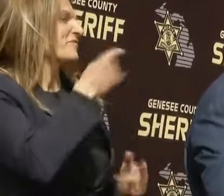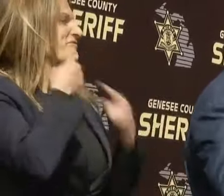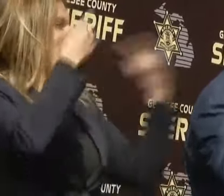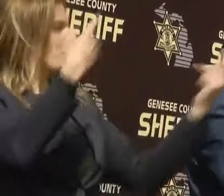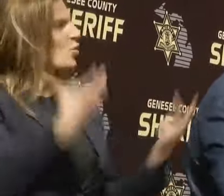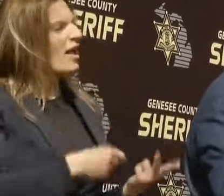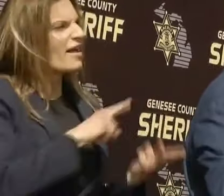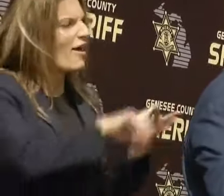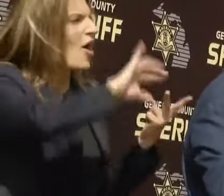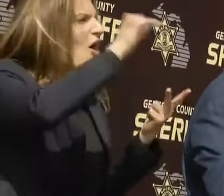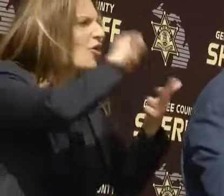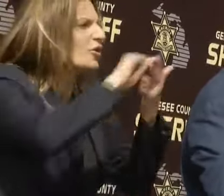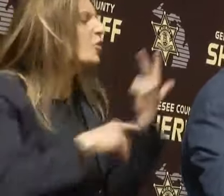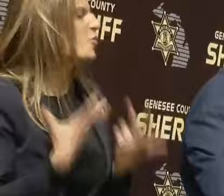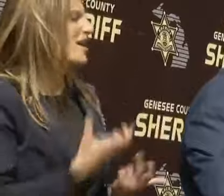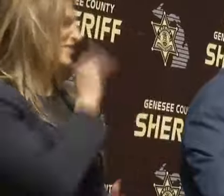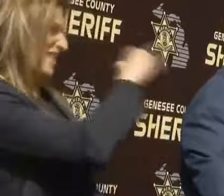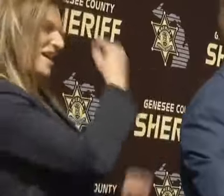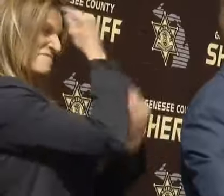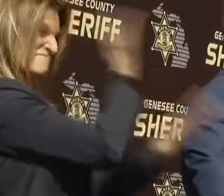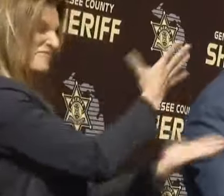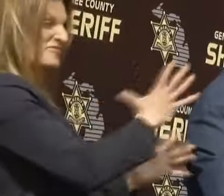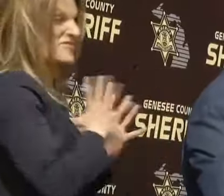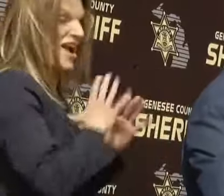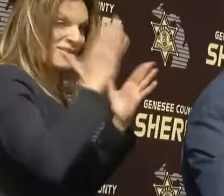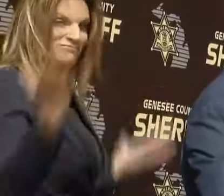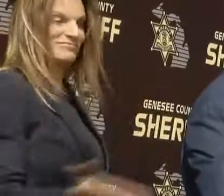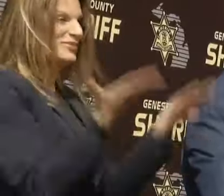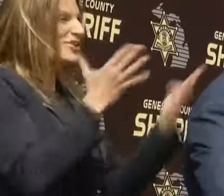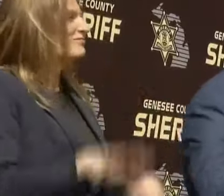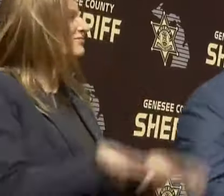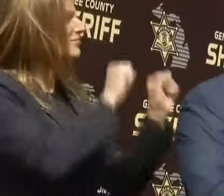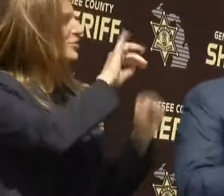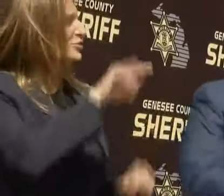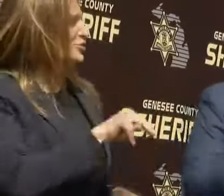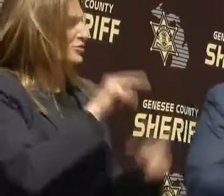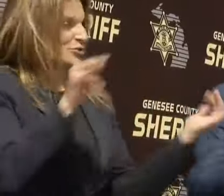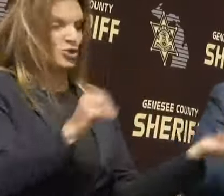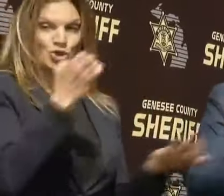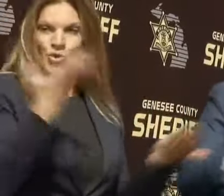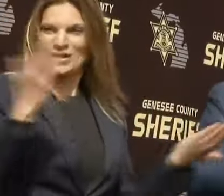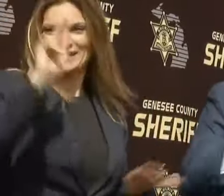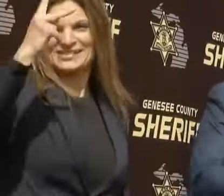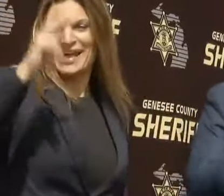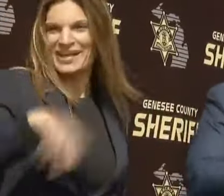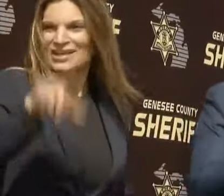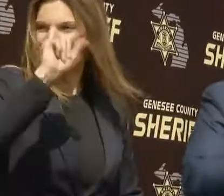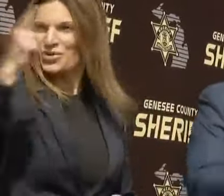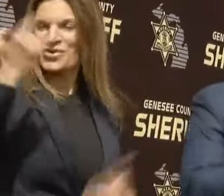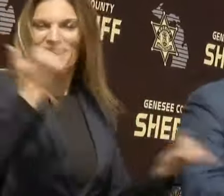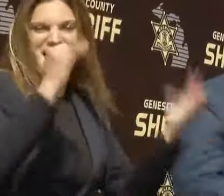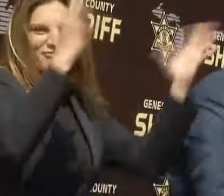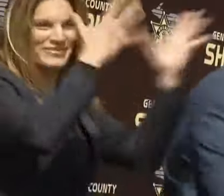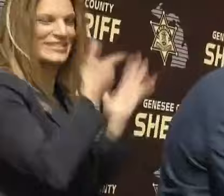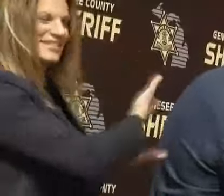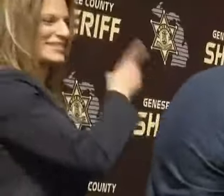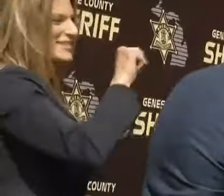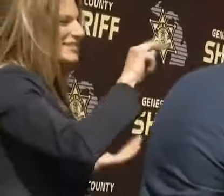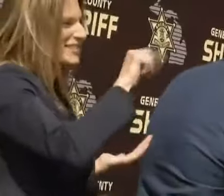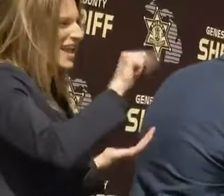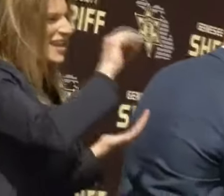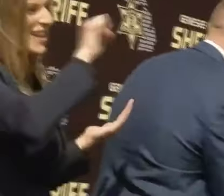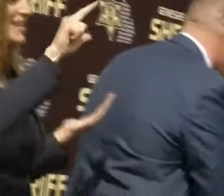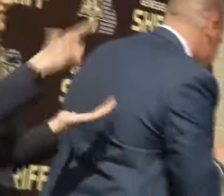where you have it. Right here, on this day, June 2nd, 2021. Give it up for Michigan's Attorney General, Dana